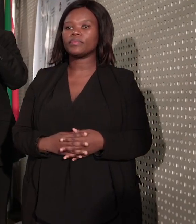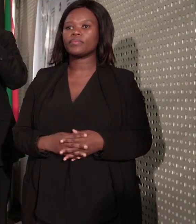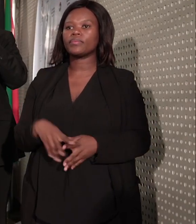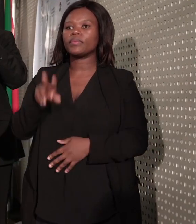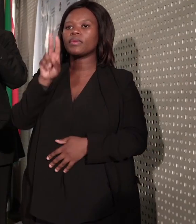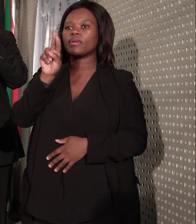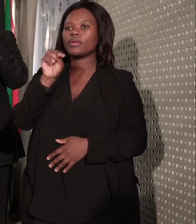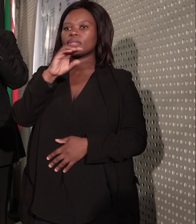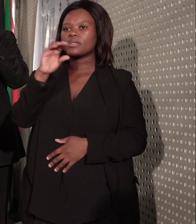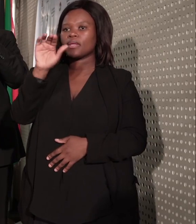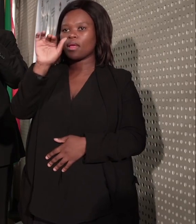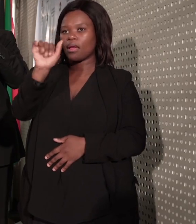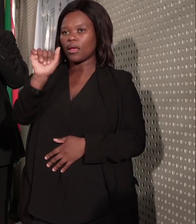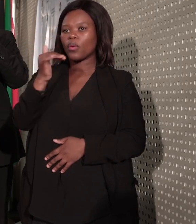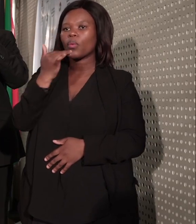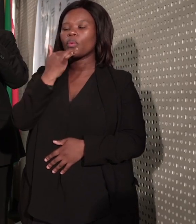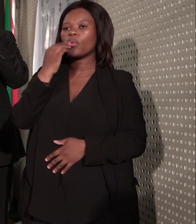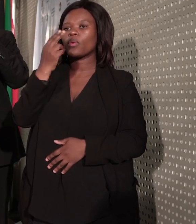NCA is Hloni.